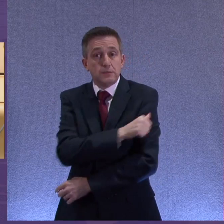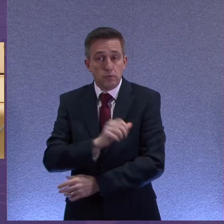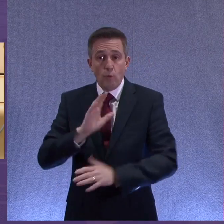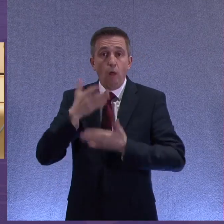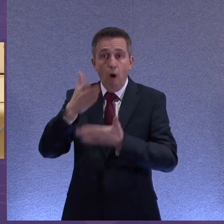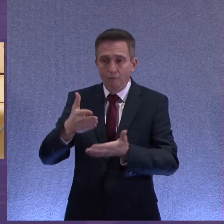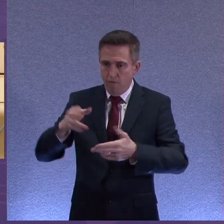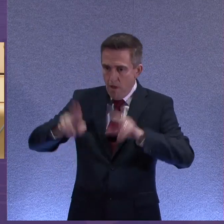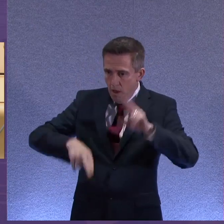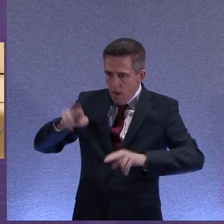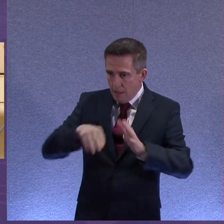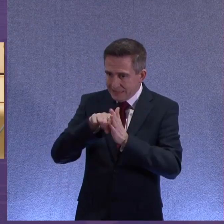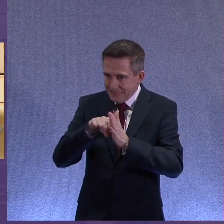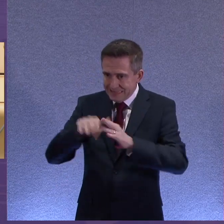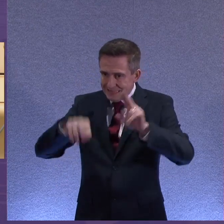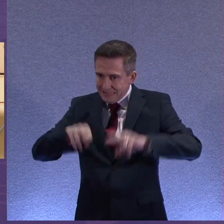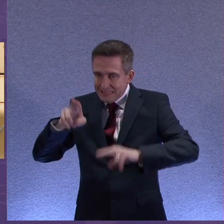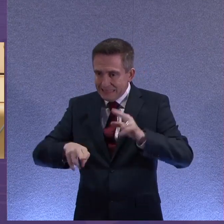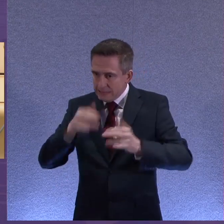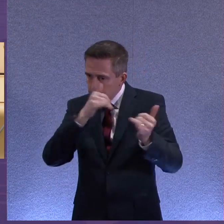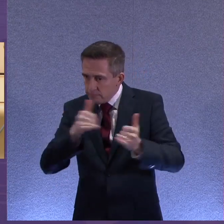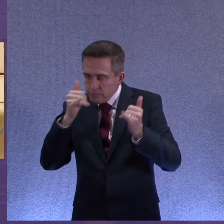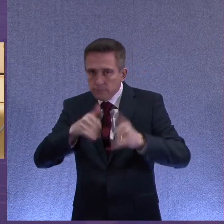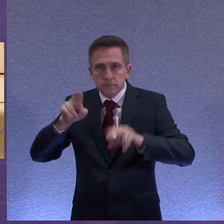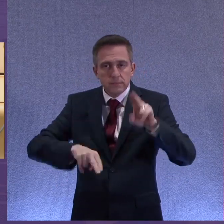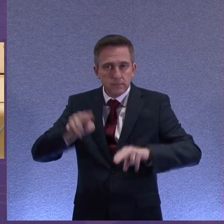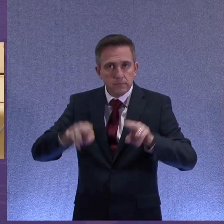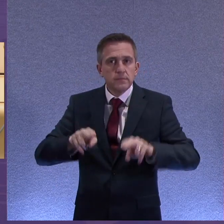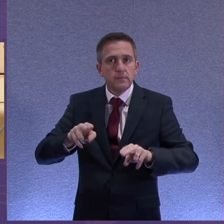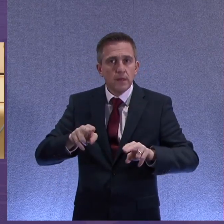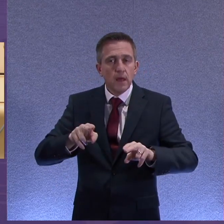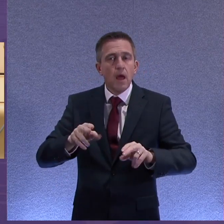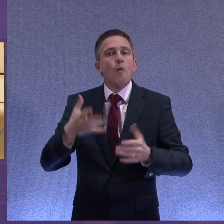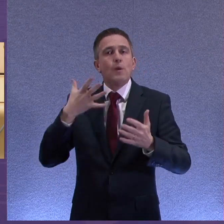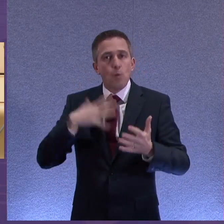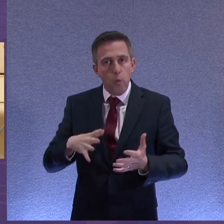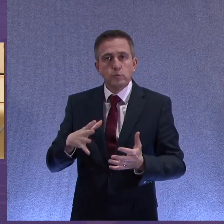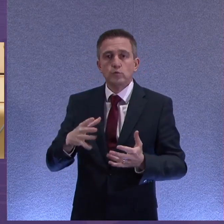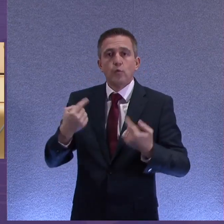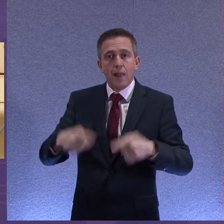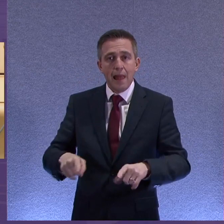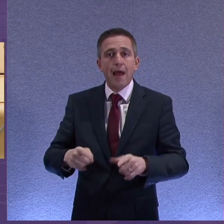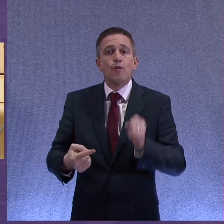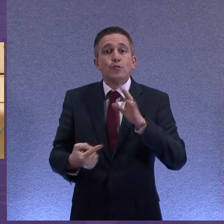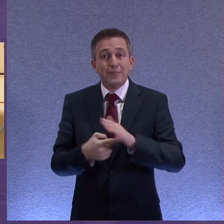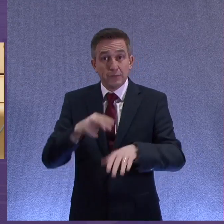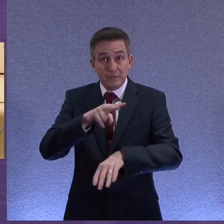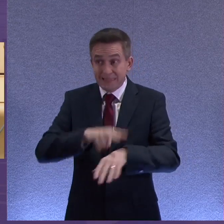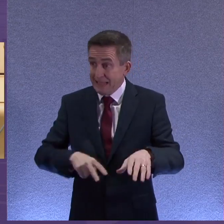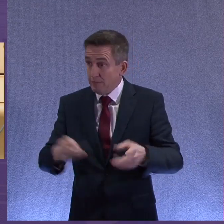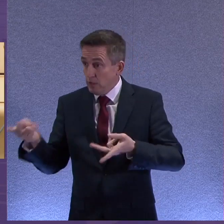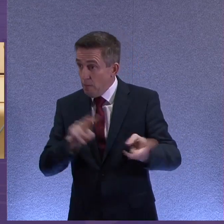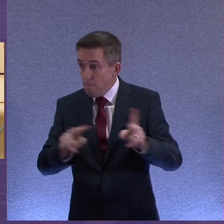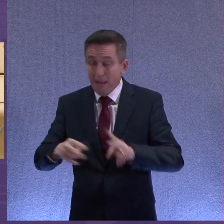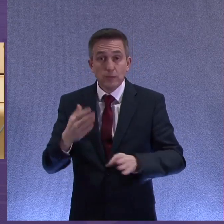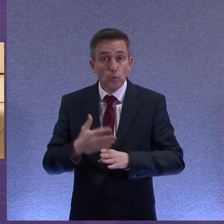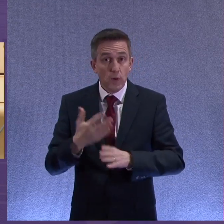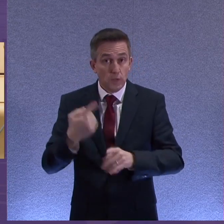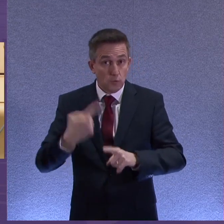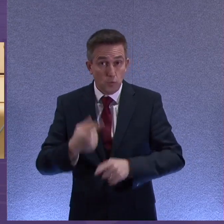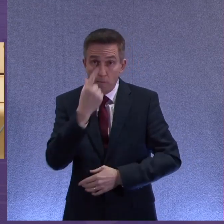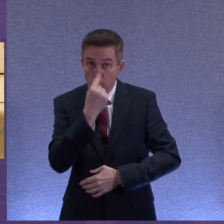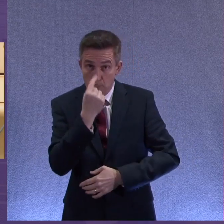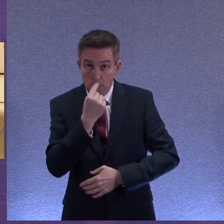capacity that remains must be used to ensure that critical staff can return to work as soon as possible. Today, I'm